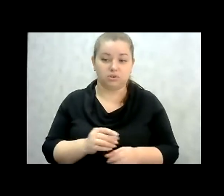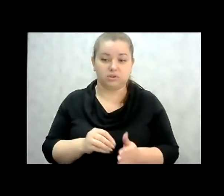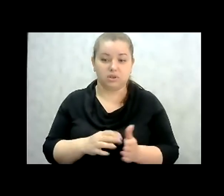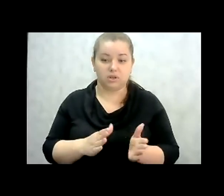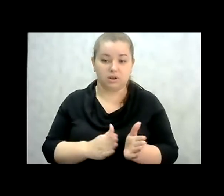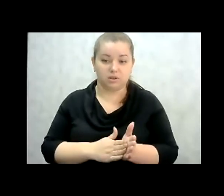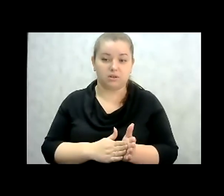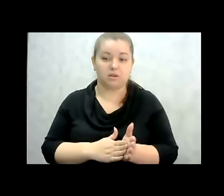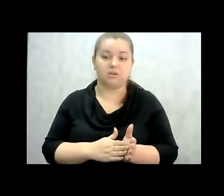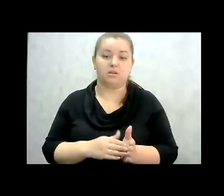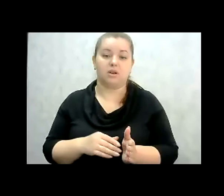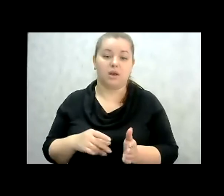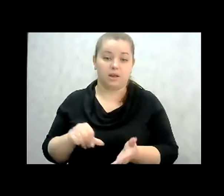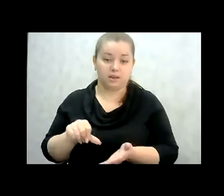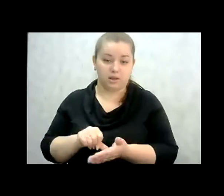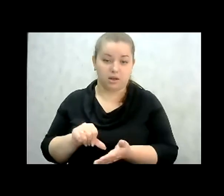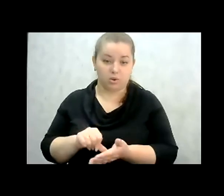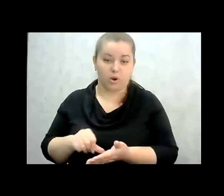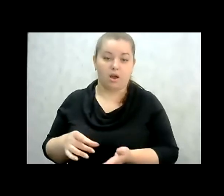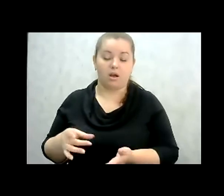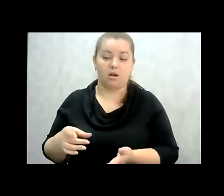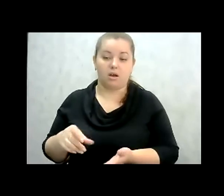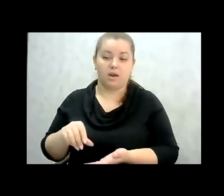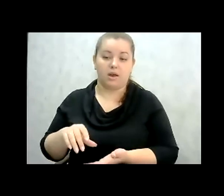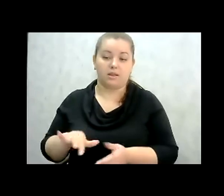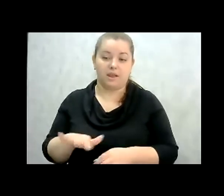the register will be